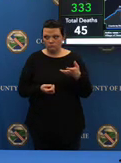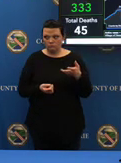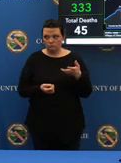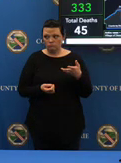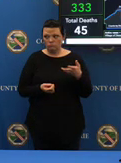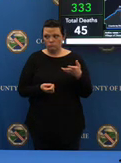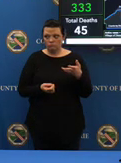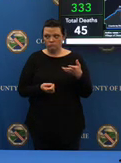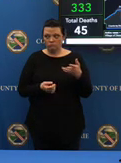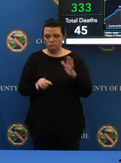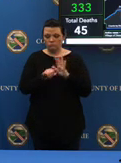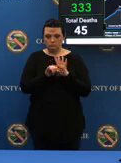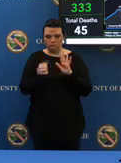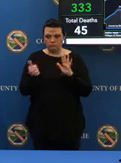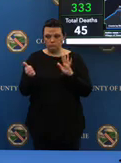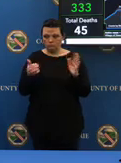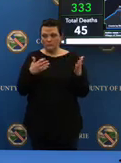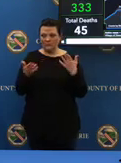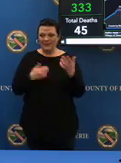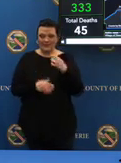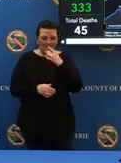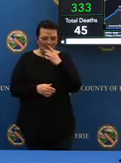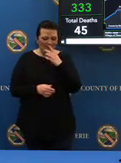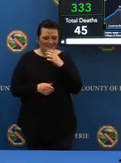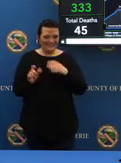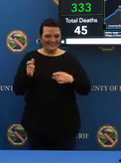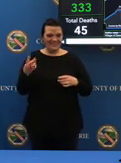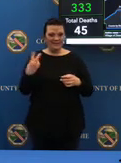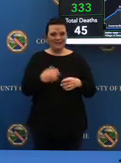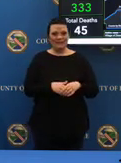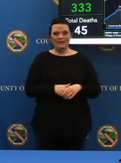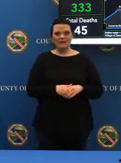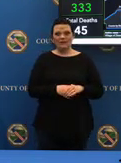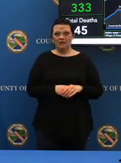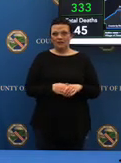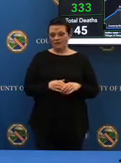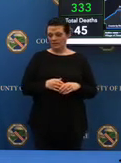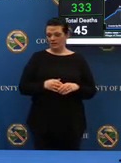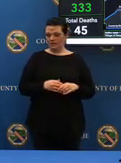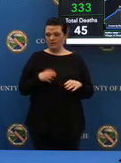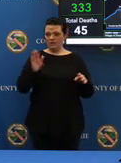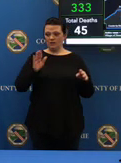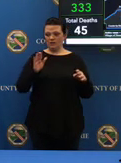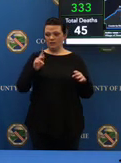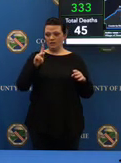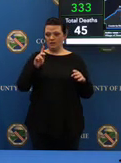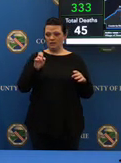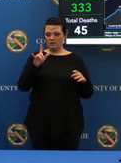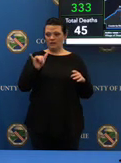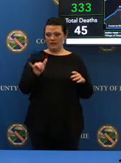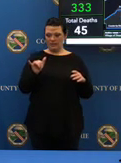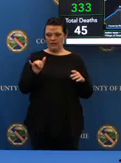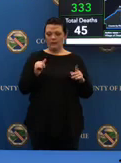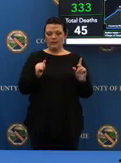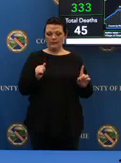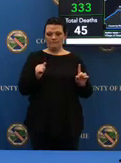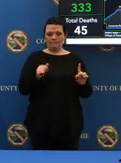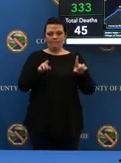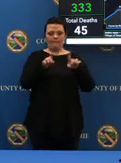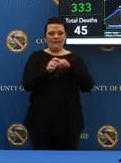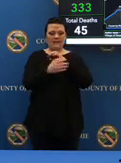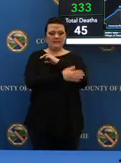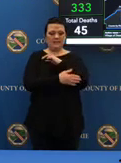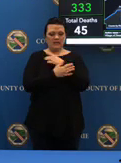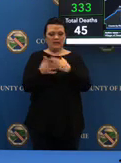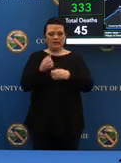Hi, can you identify yourself? Okay, go ahead. Channel 2, it's your time. All right. Hi, it's Kelly from Channel 2. So as the county